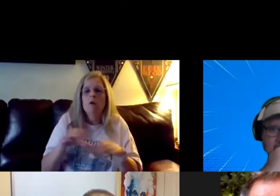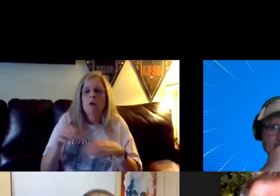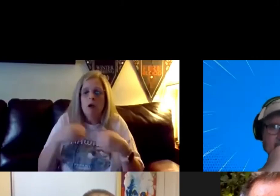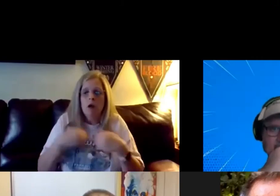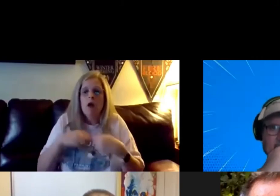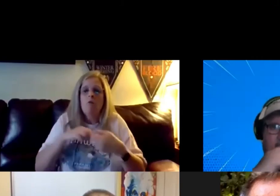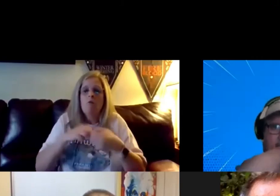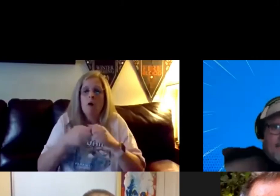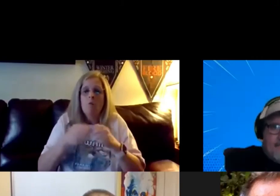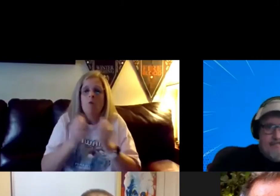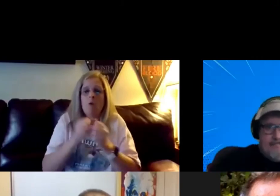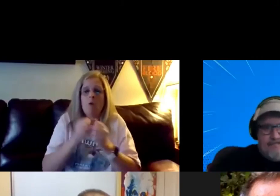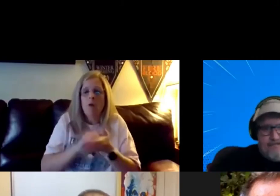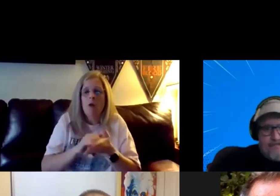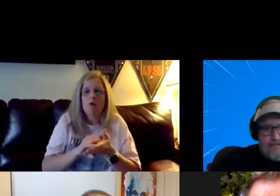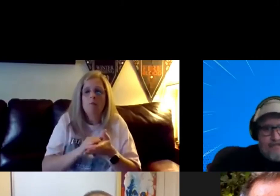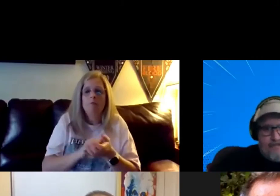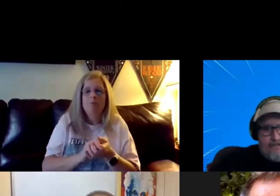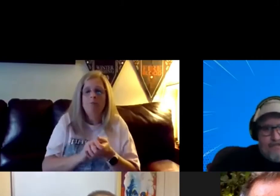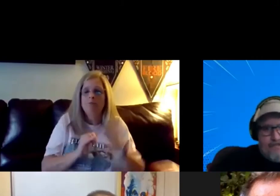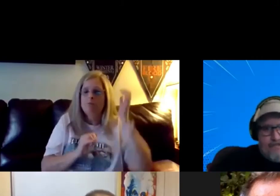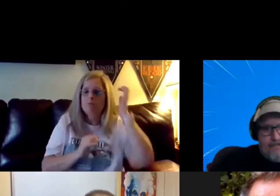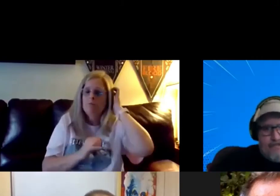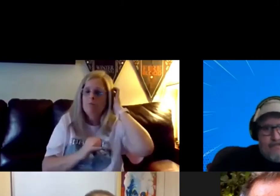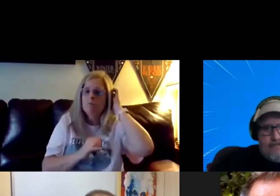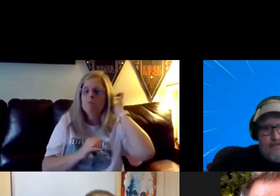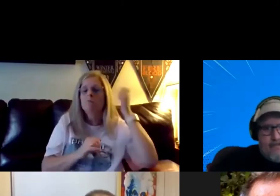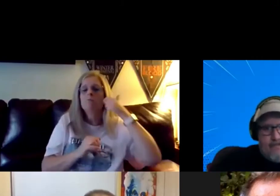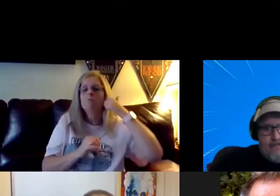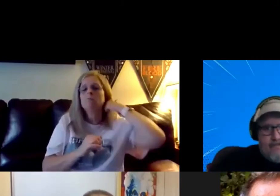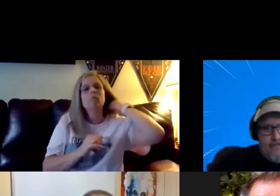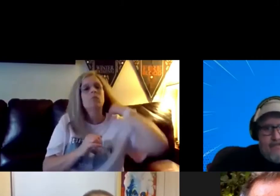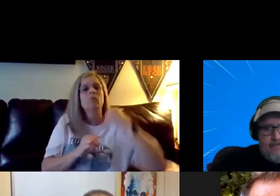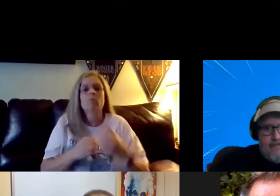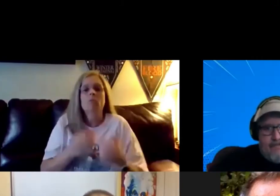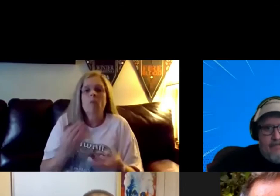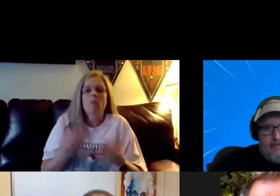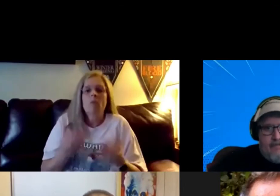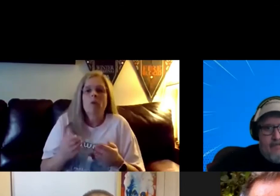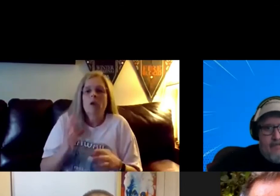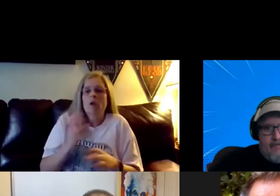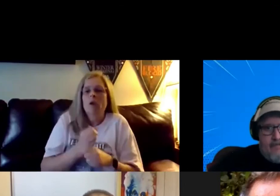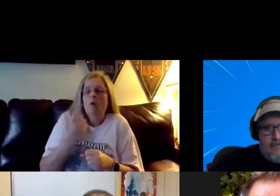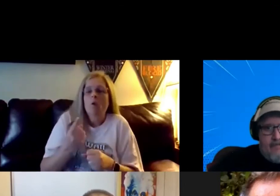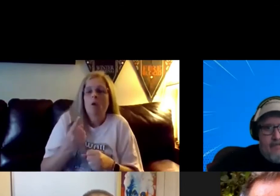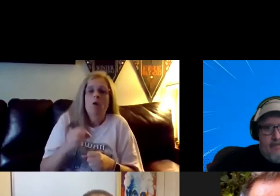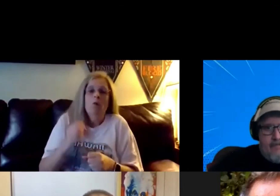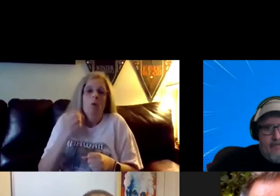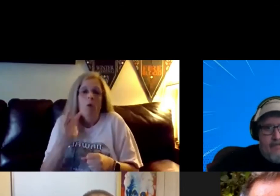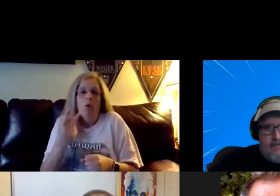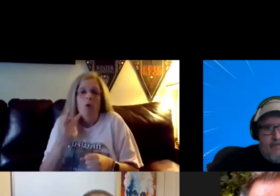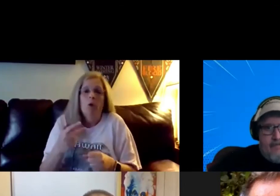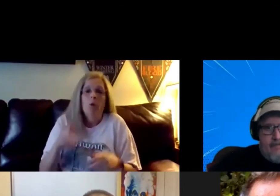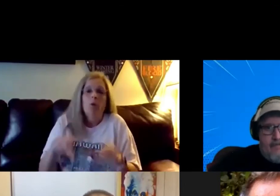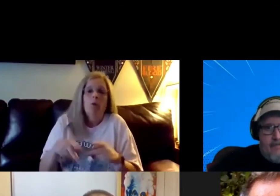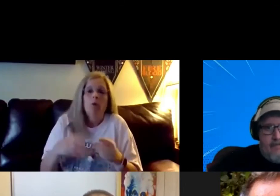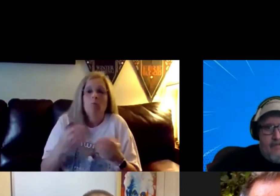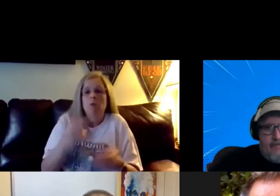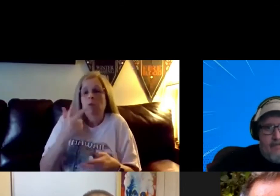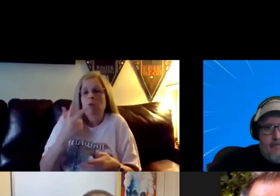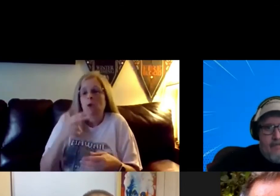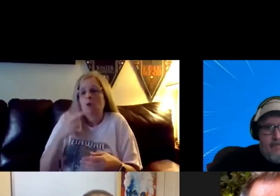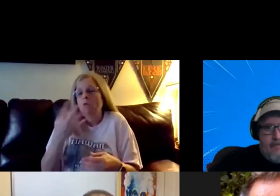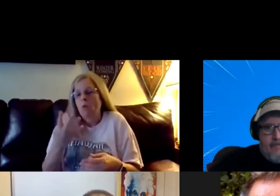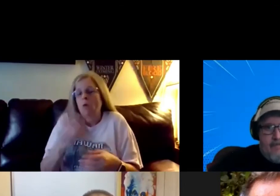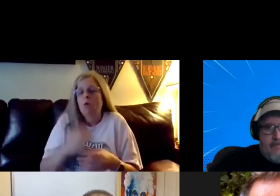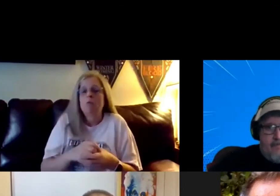that. And, you know, or that maybe they could get one or two people or maybe even three or four,